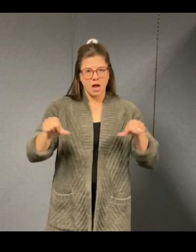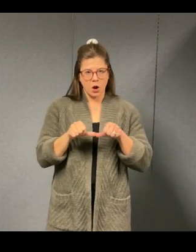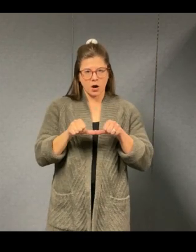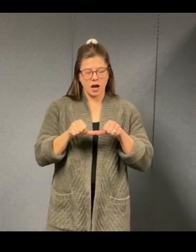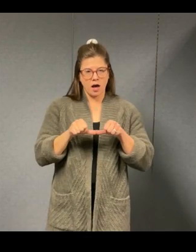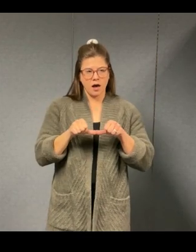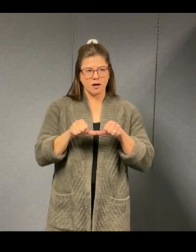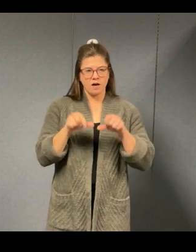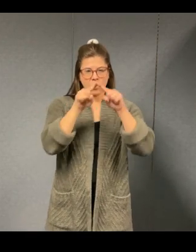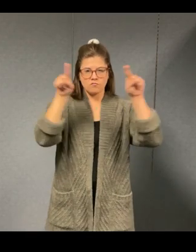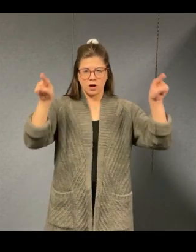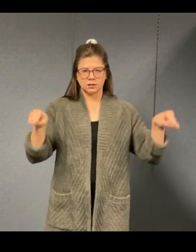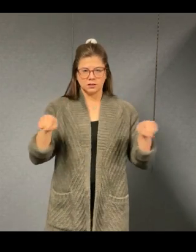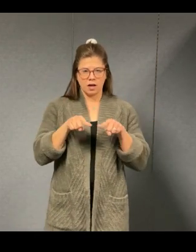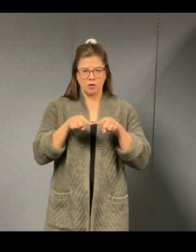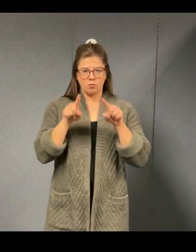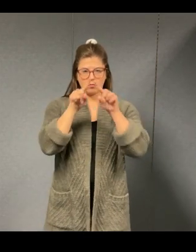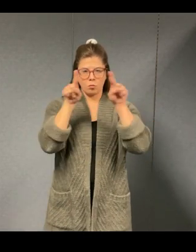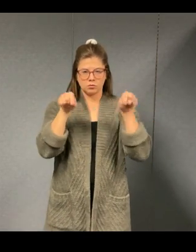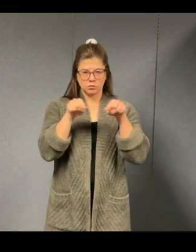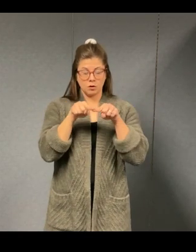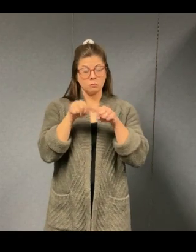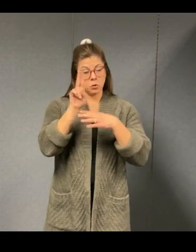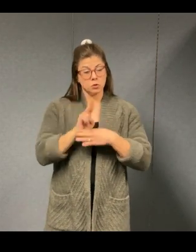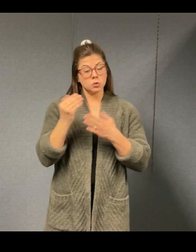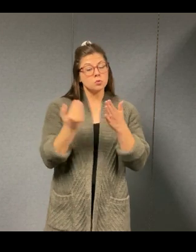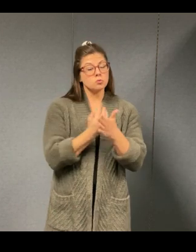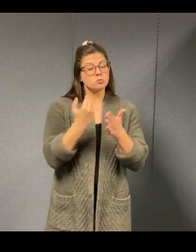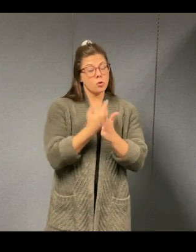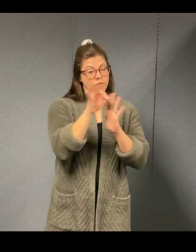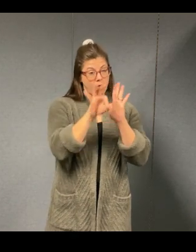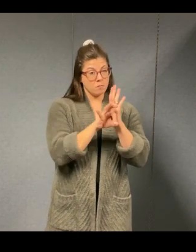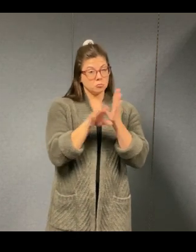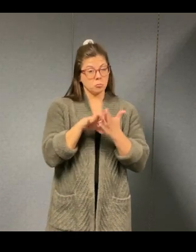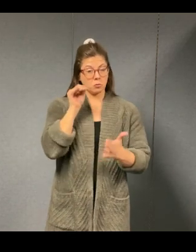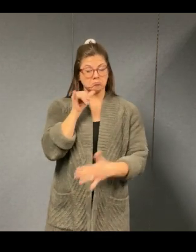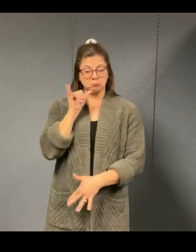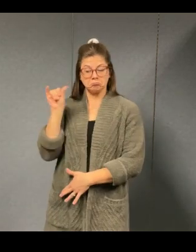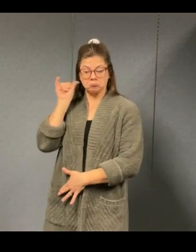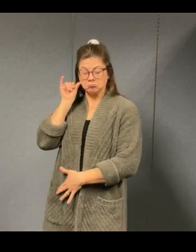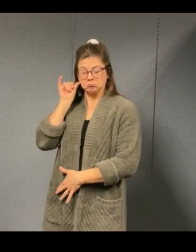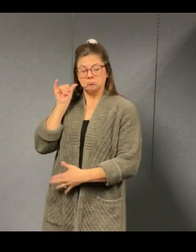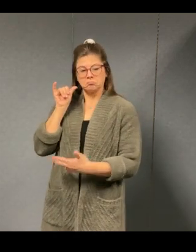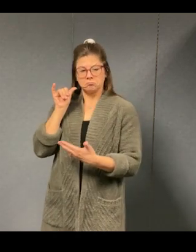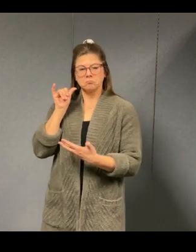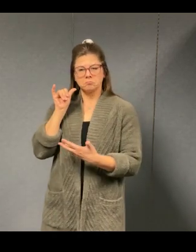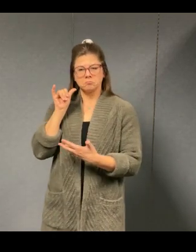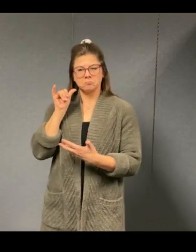be using the new formulas that we learned yesterday about how to find the volume of